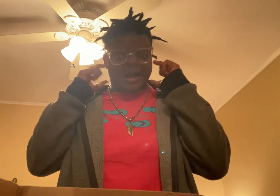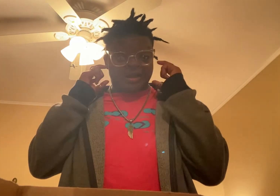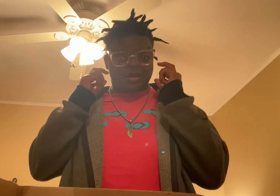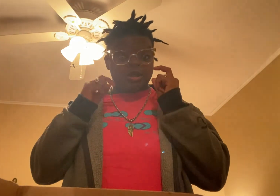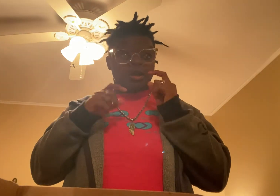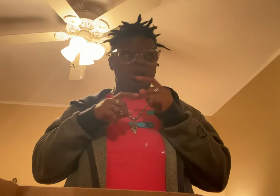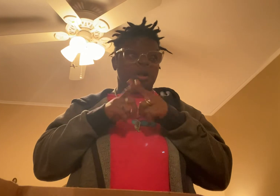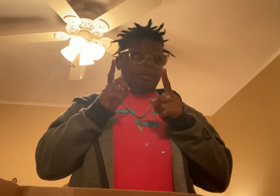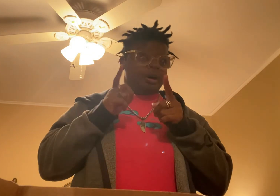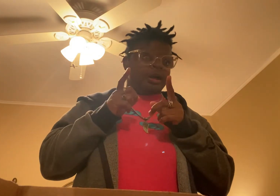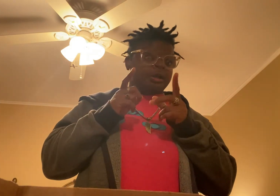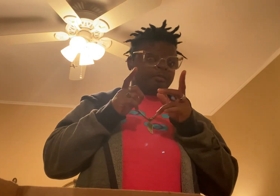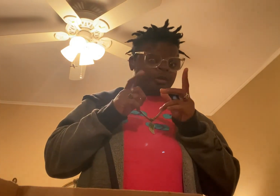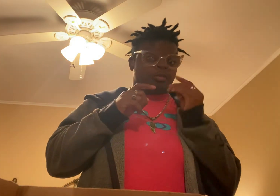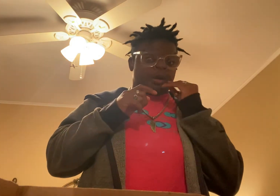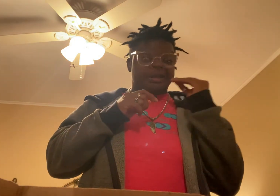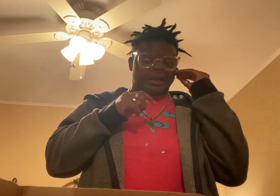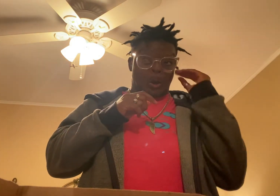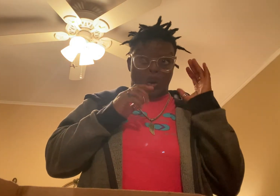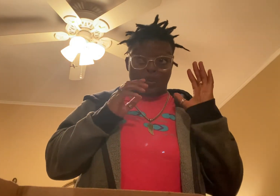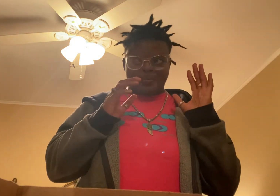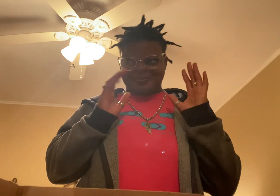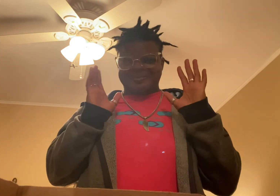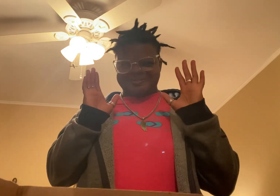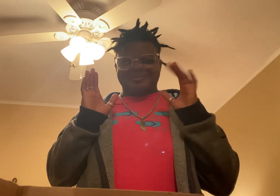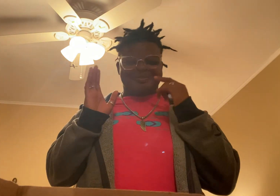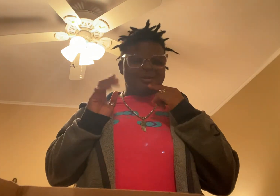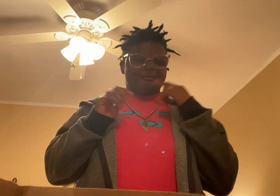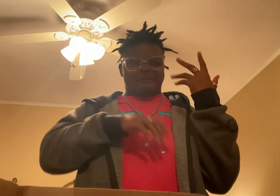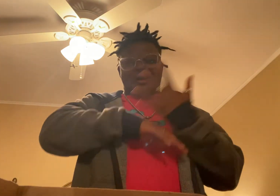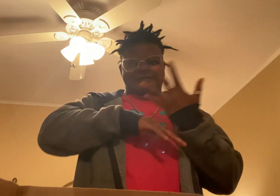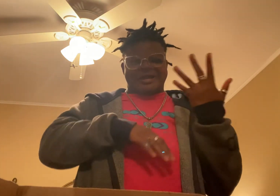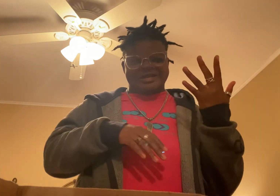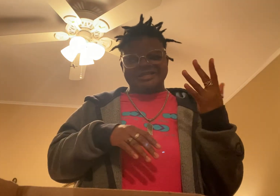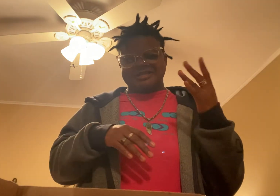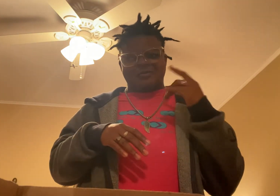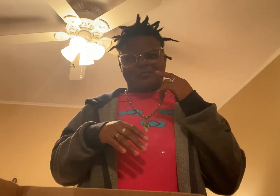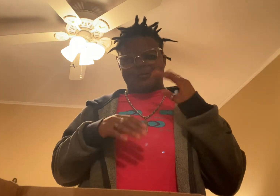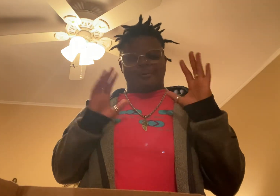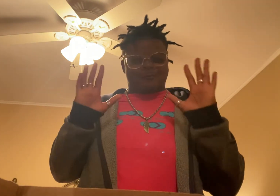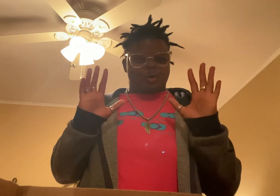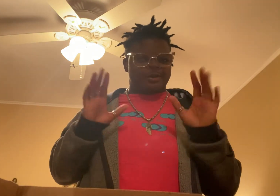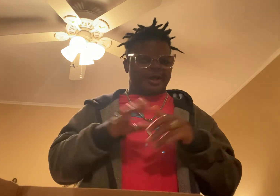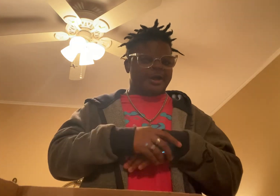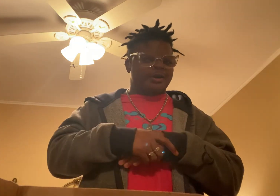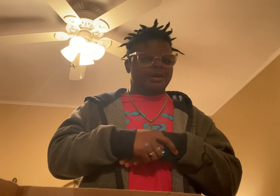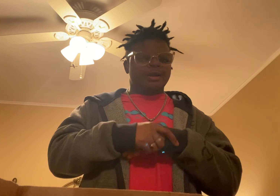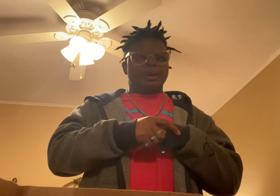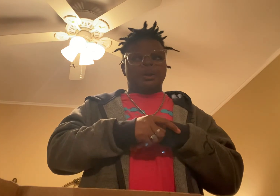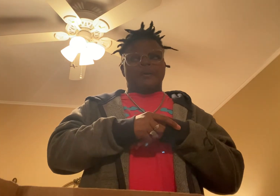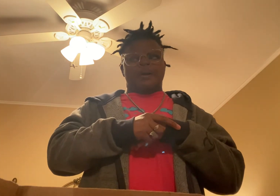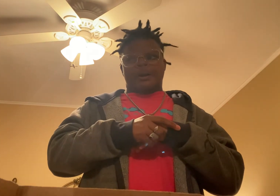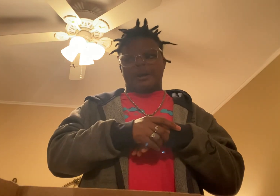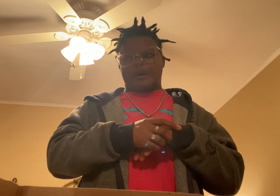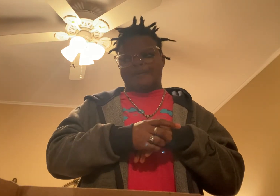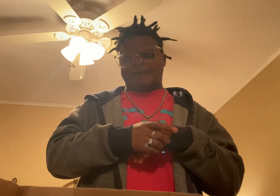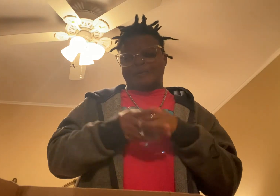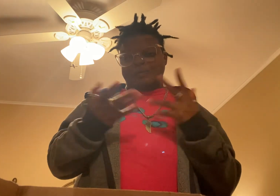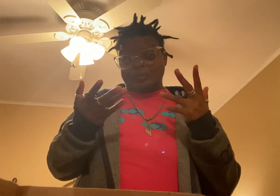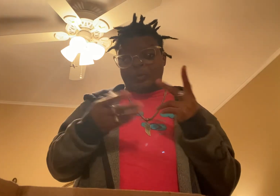mask, but I'm staying home for 5 days, so I'm good there. But just